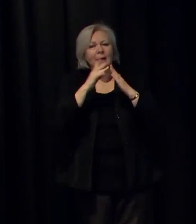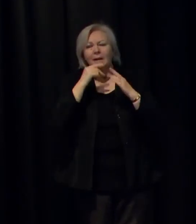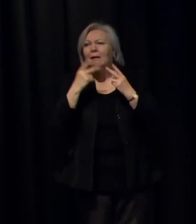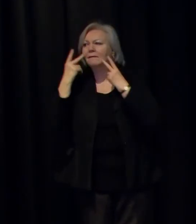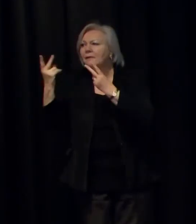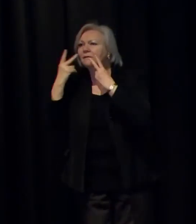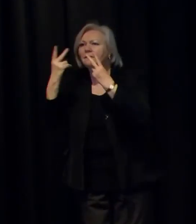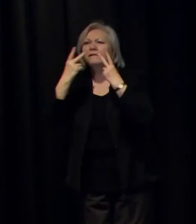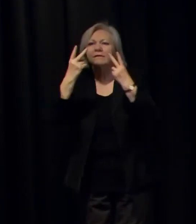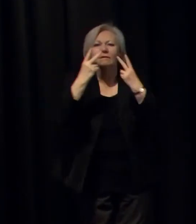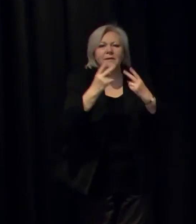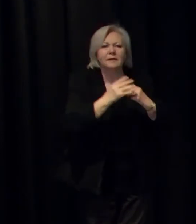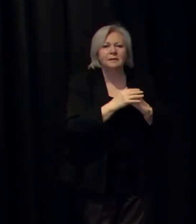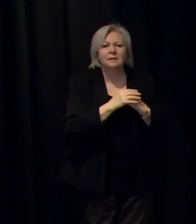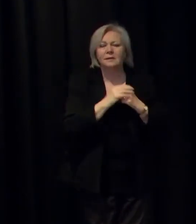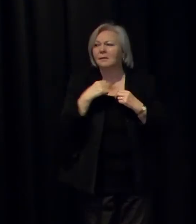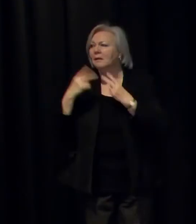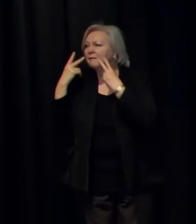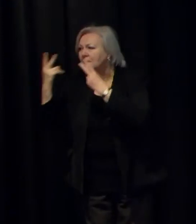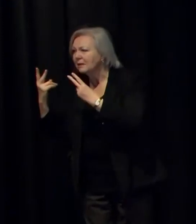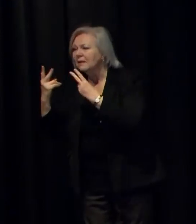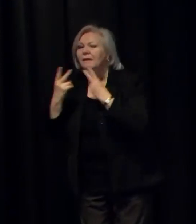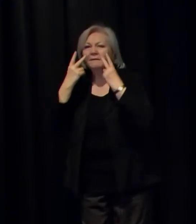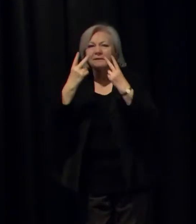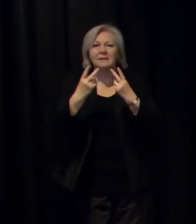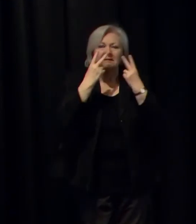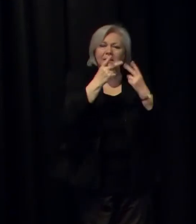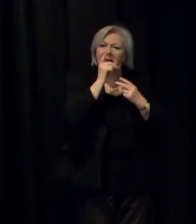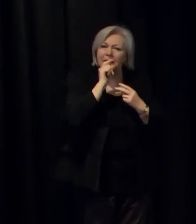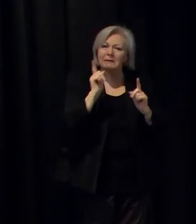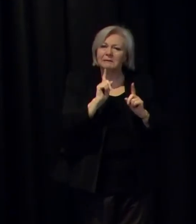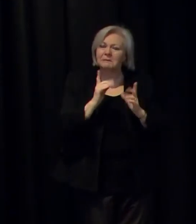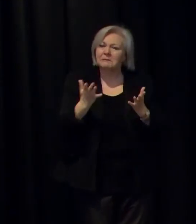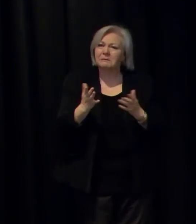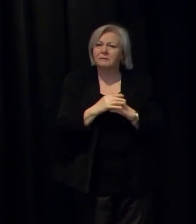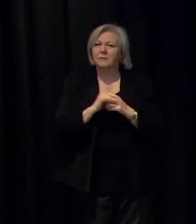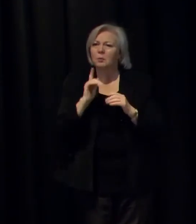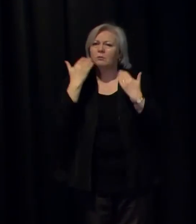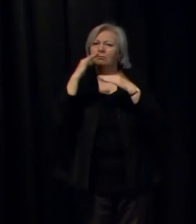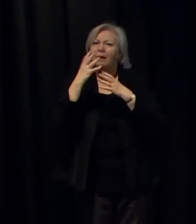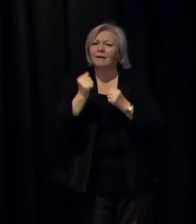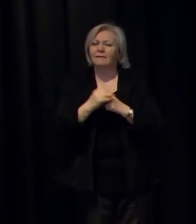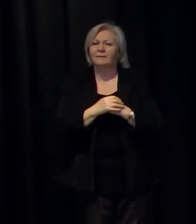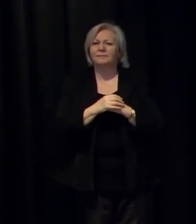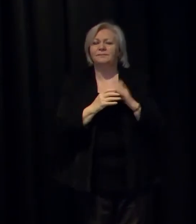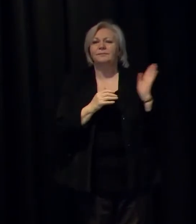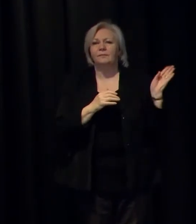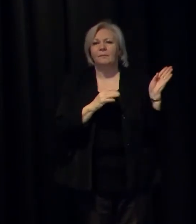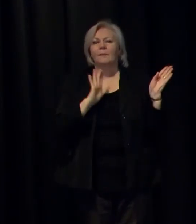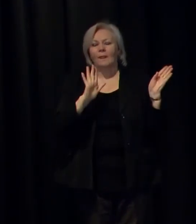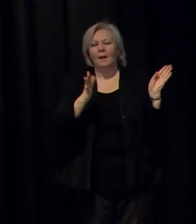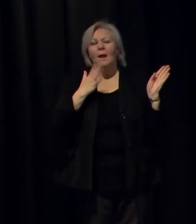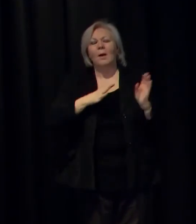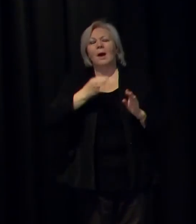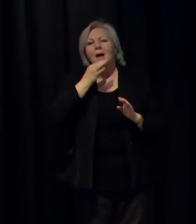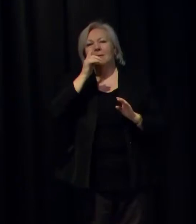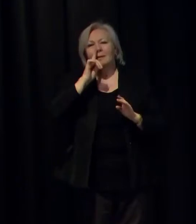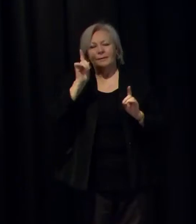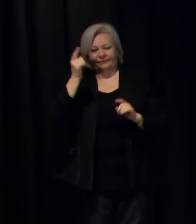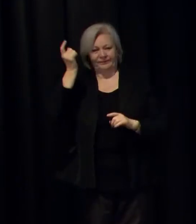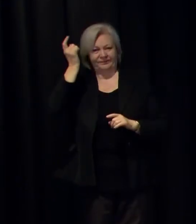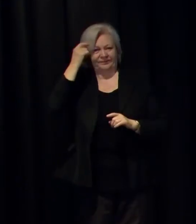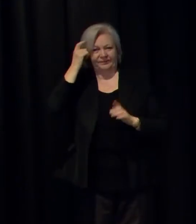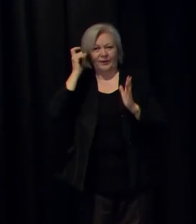person's house for an hour and then another person's house, provided those people haven't had more than 10 guests? I just ask people to use common